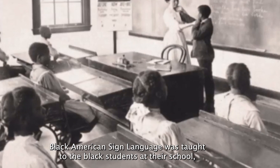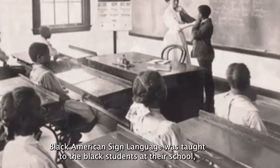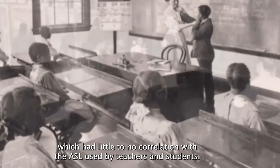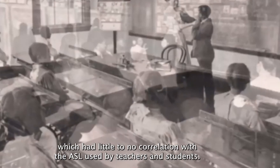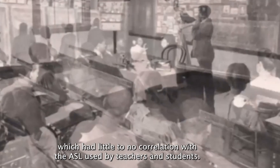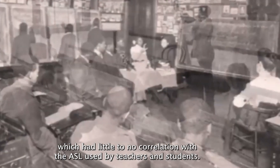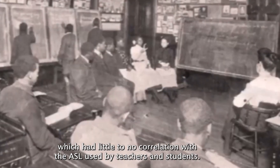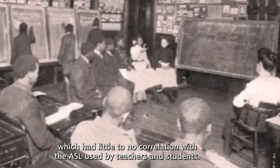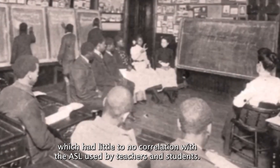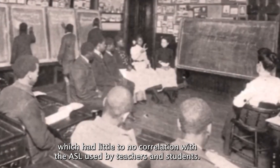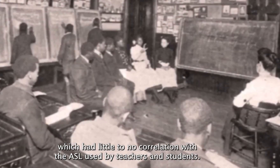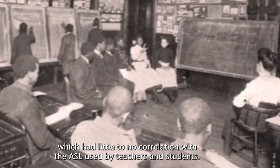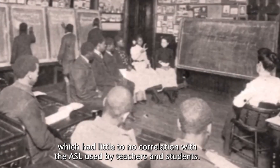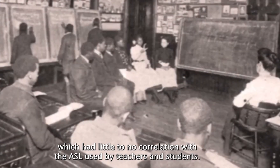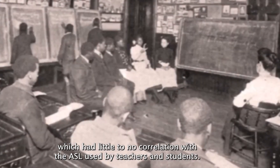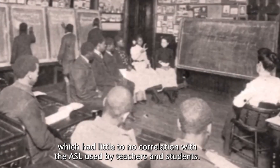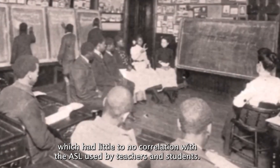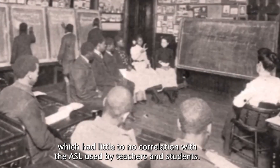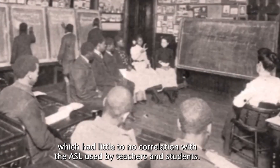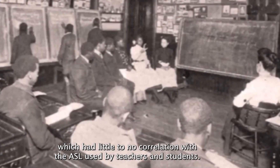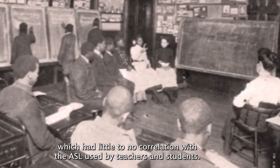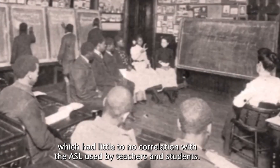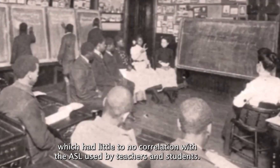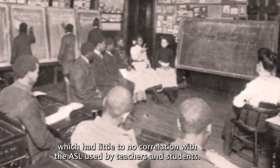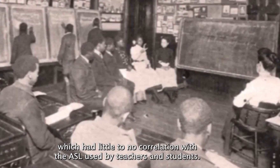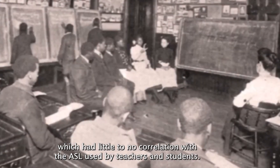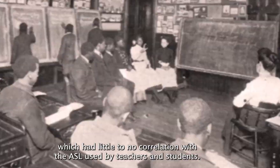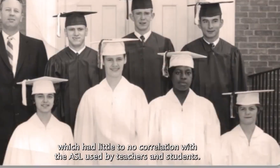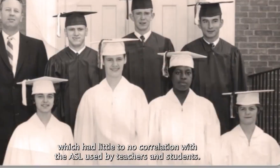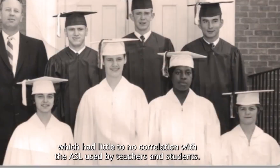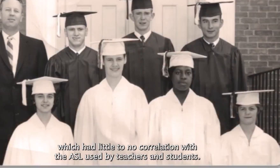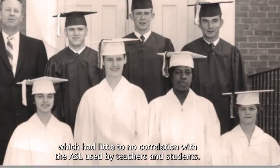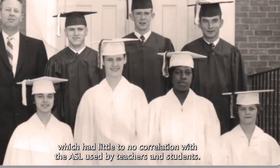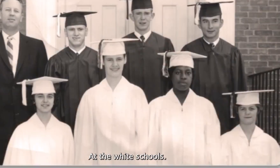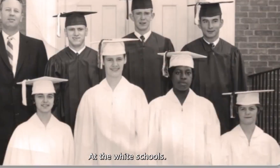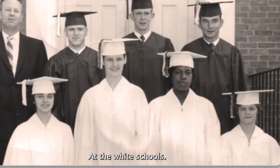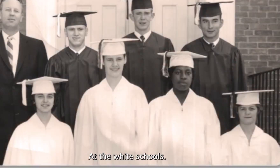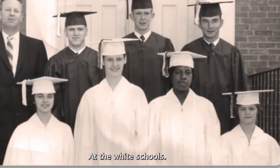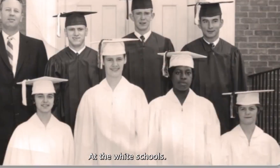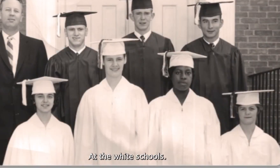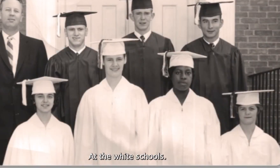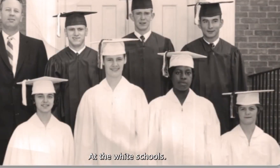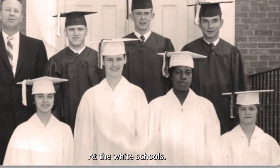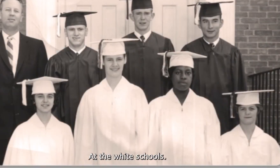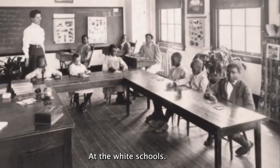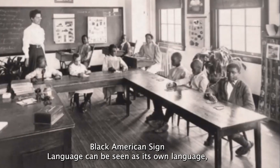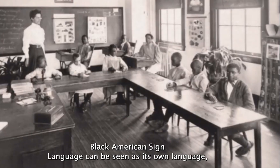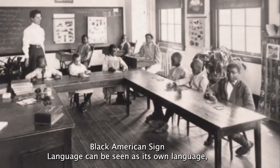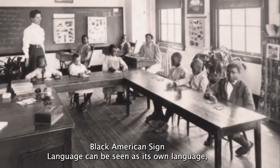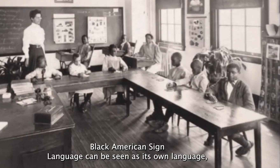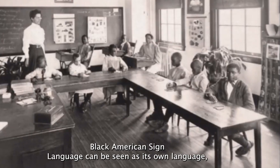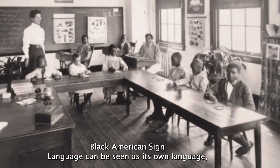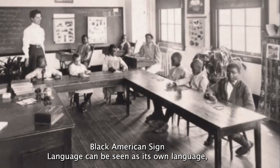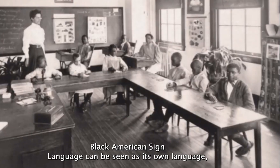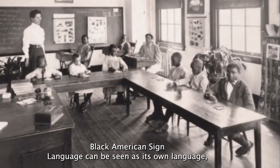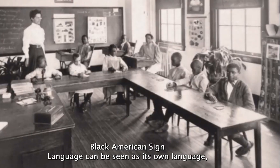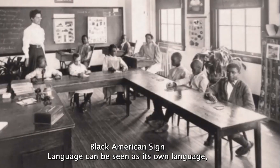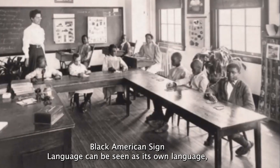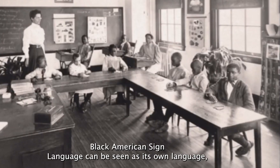school, which had little to no correlation with the ASL used by teachers and students at the white schools. Black American Sign Language can be seen as its